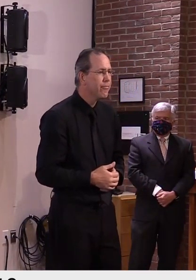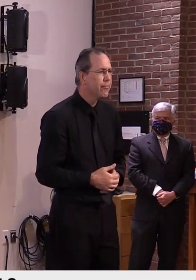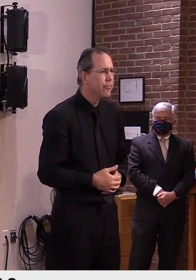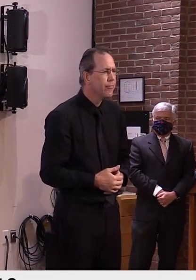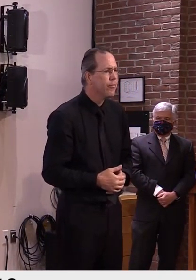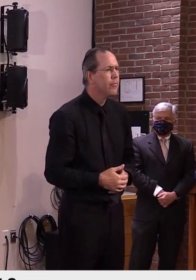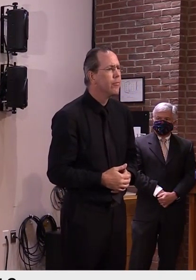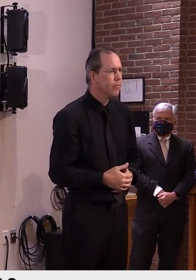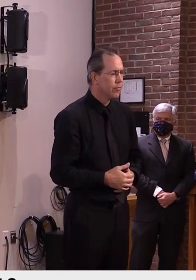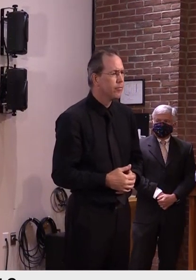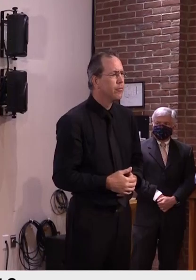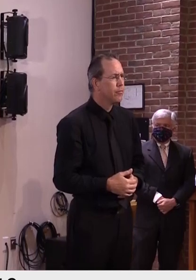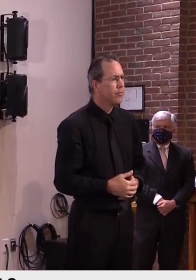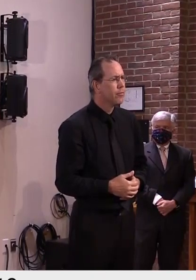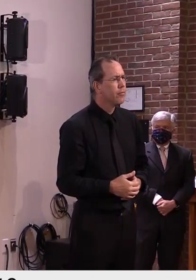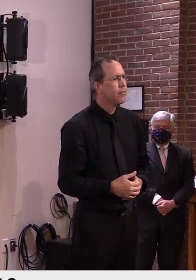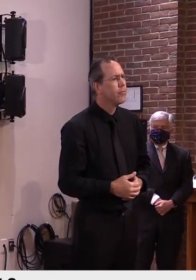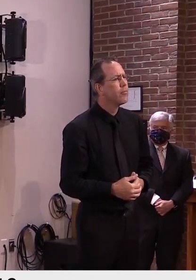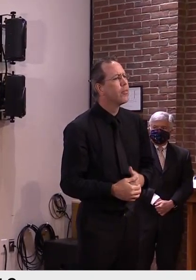The concept of a second wave